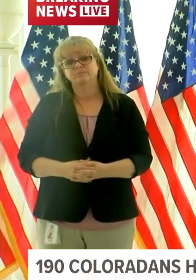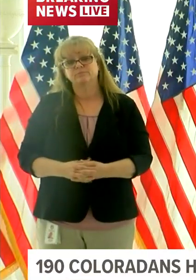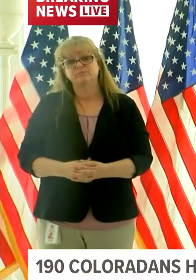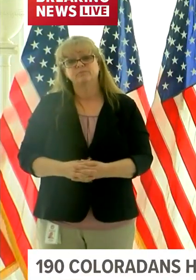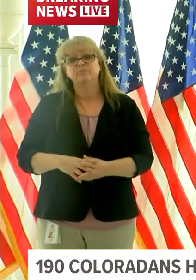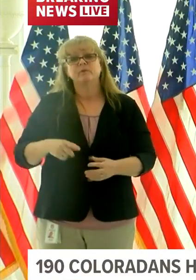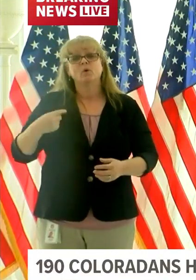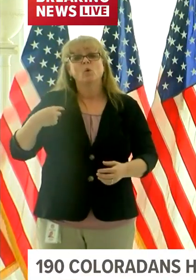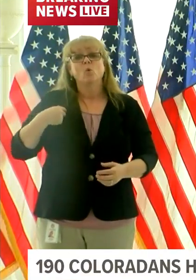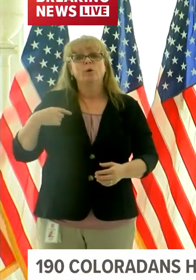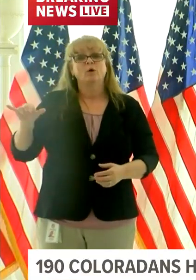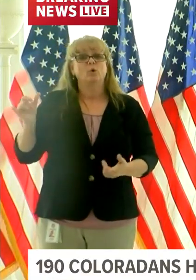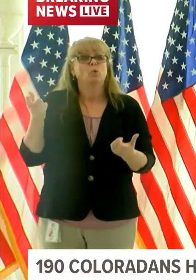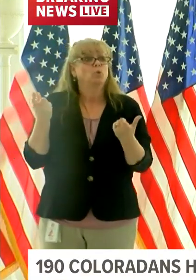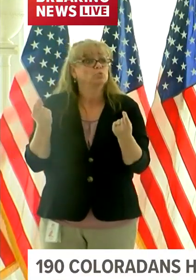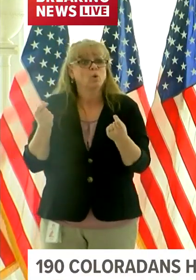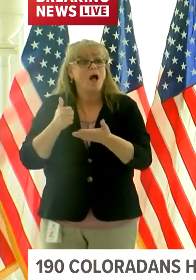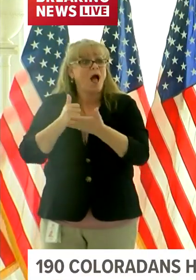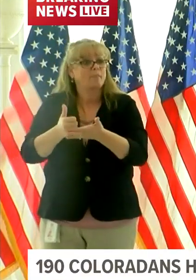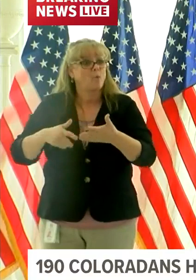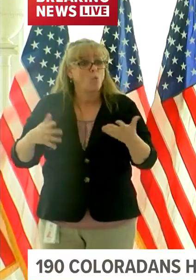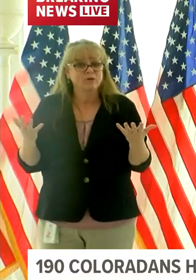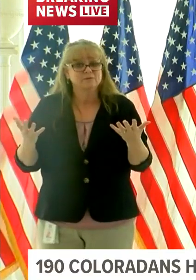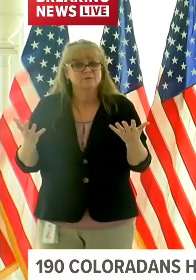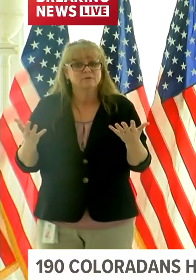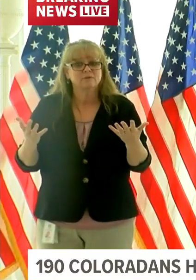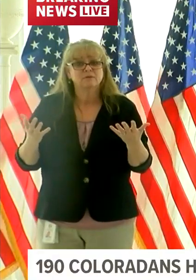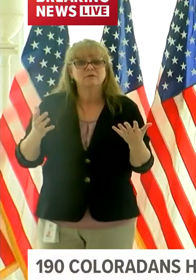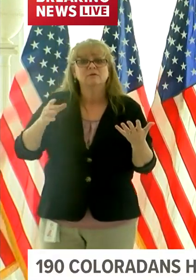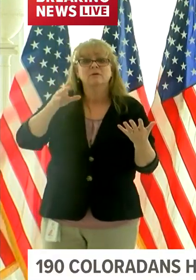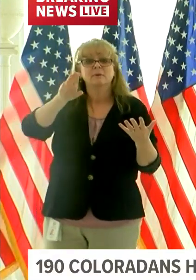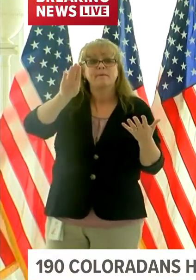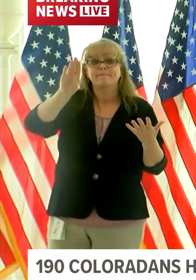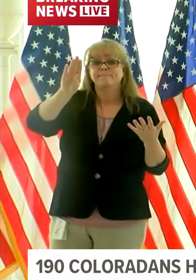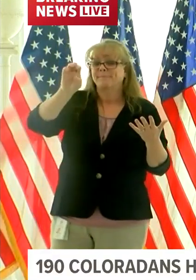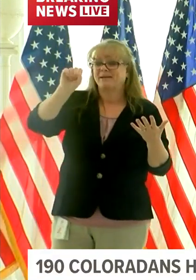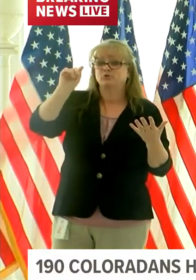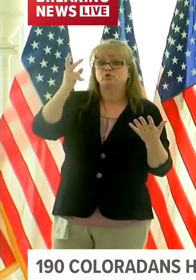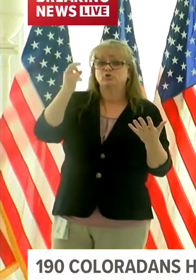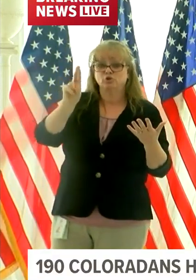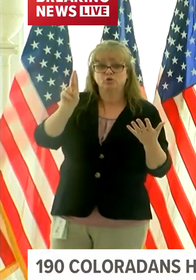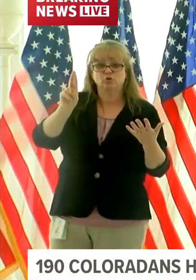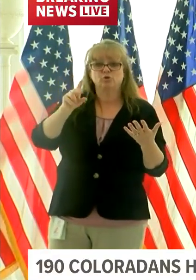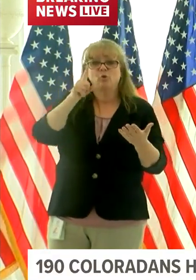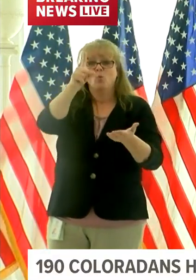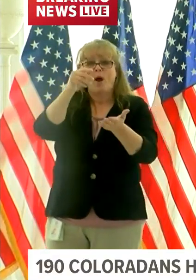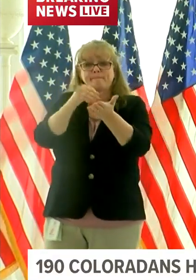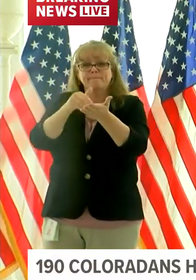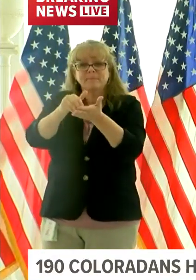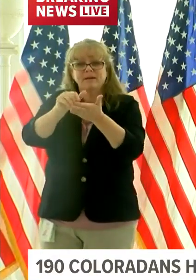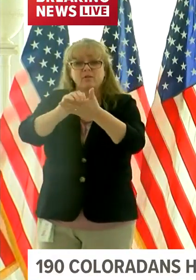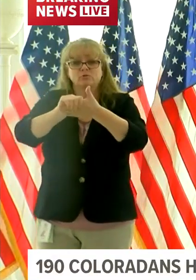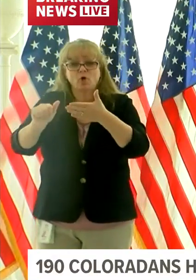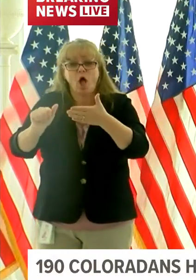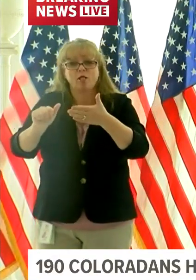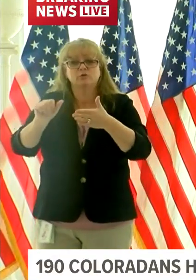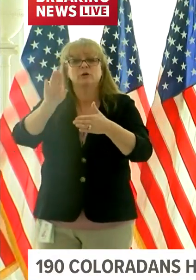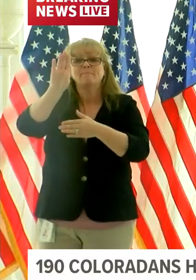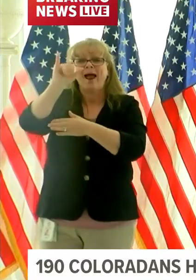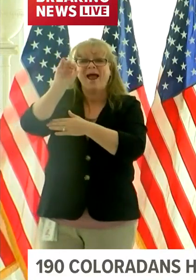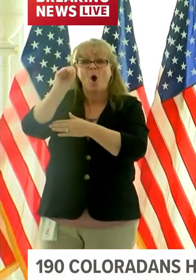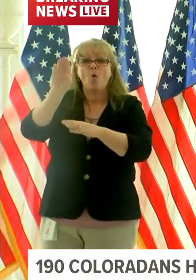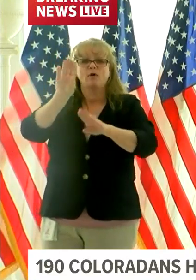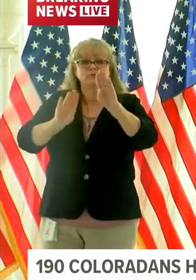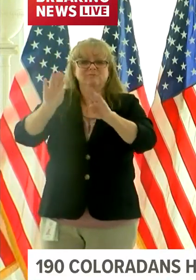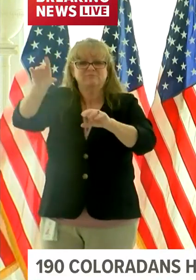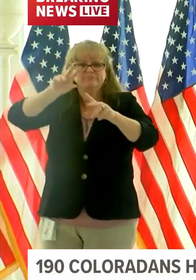Betcher Foundation created a $1 million biomedical research fund to fight COVID-19. We know there's researchers